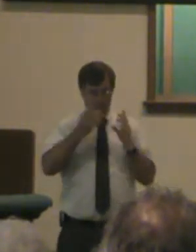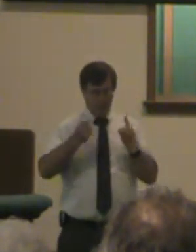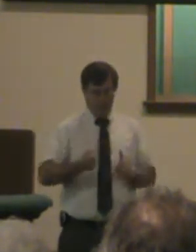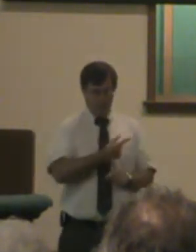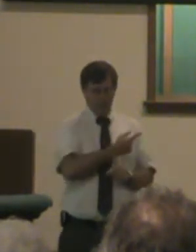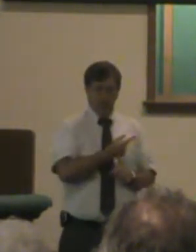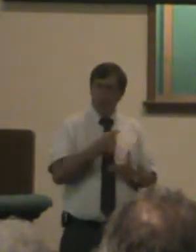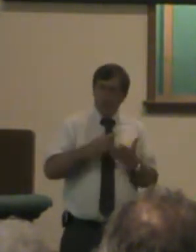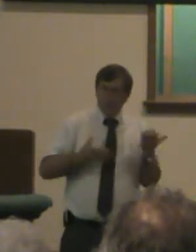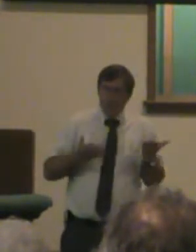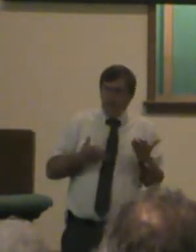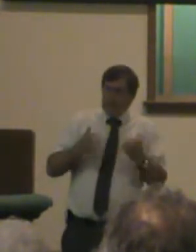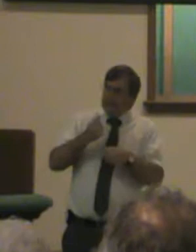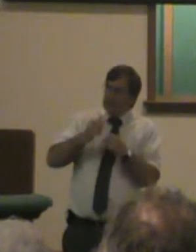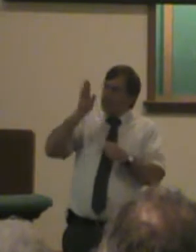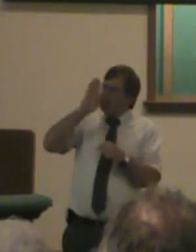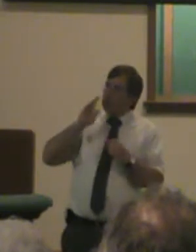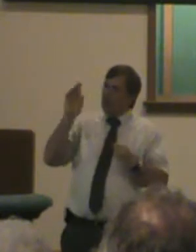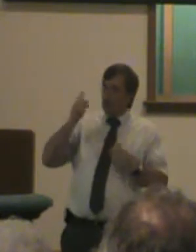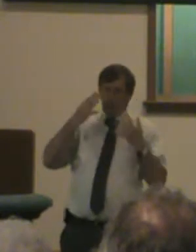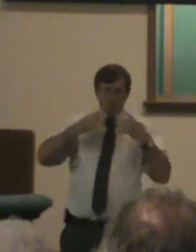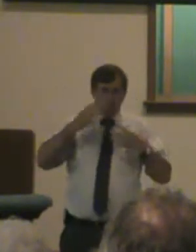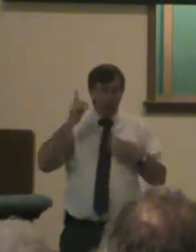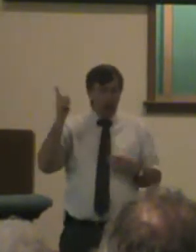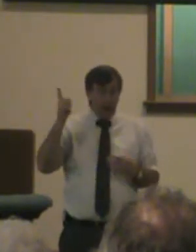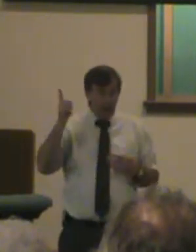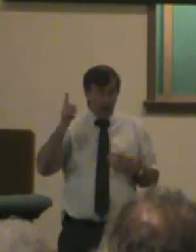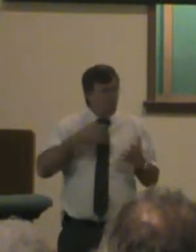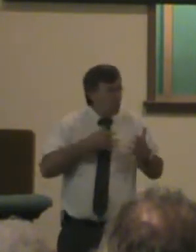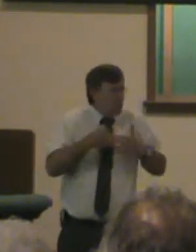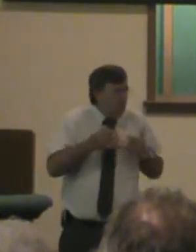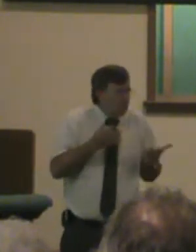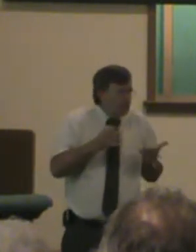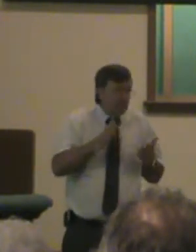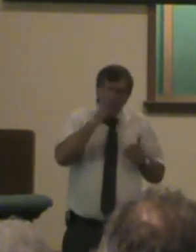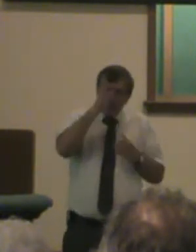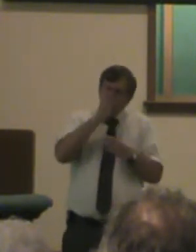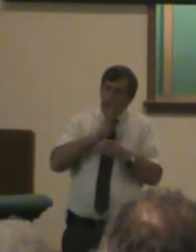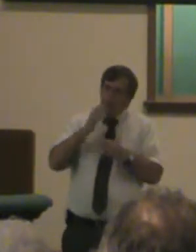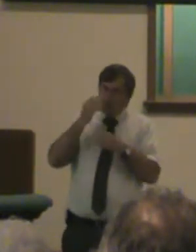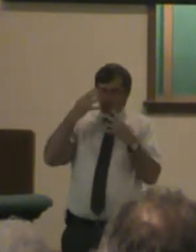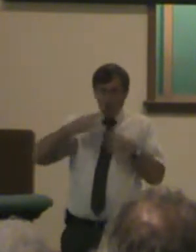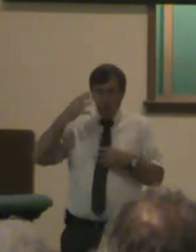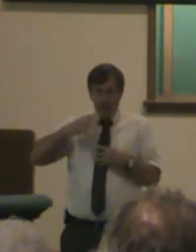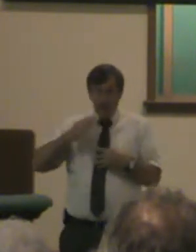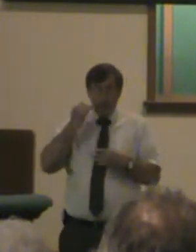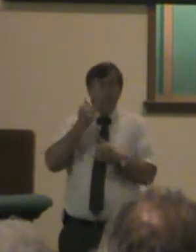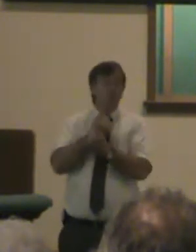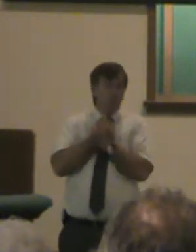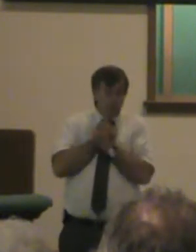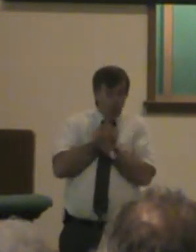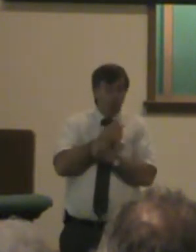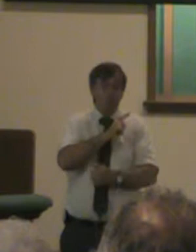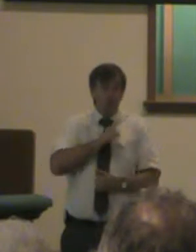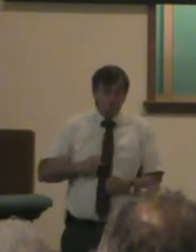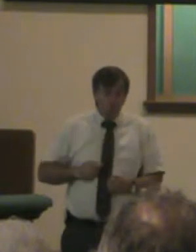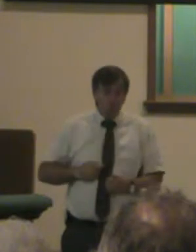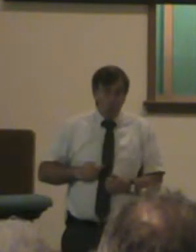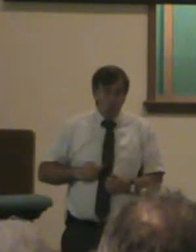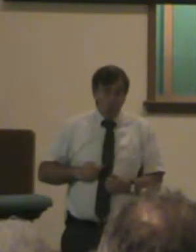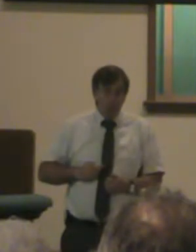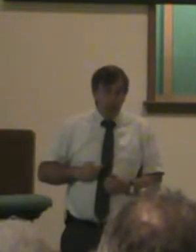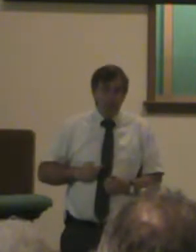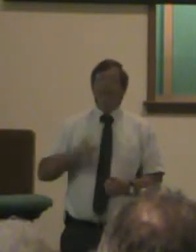God cry? Because whatever it is that makes God cry, if you love the Lord, it should make you